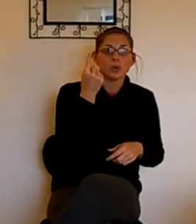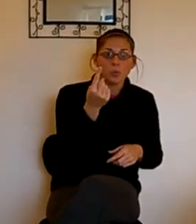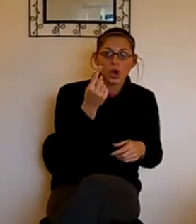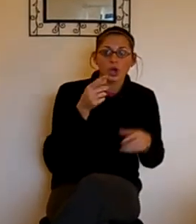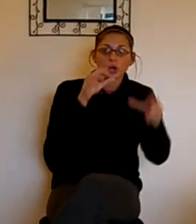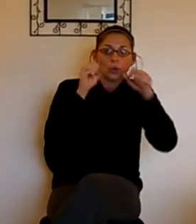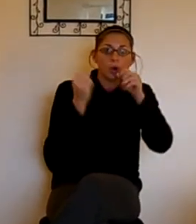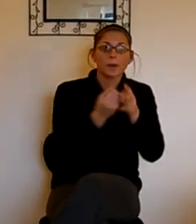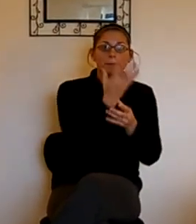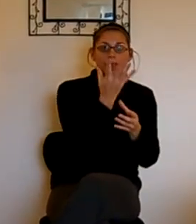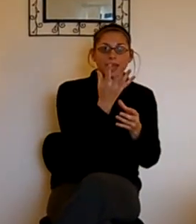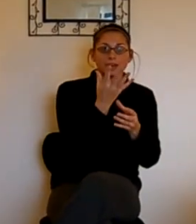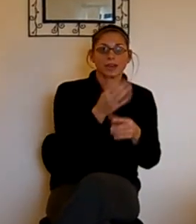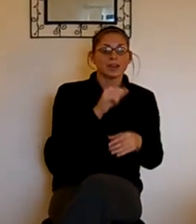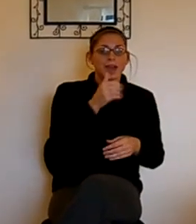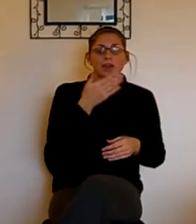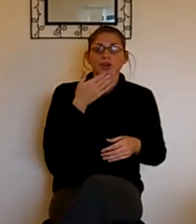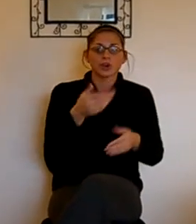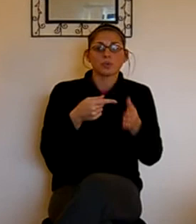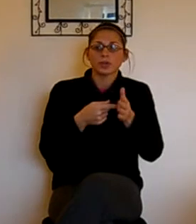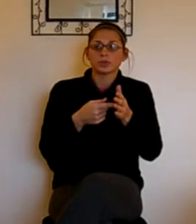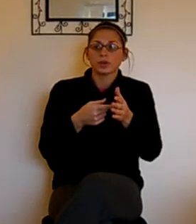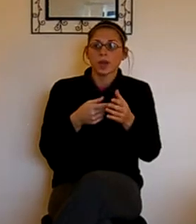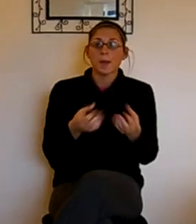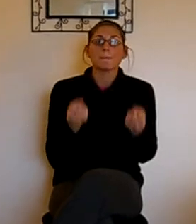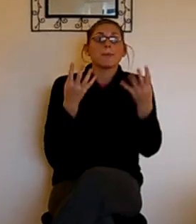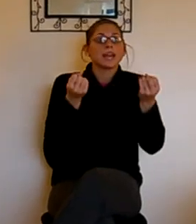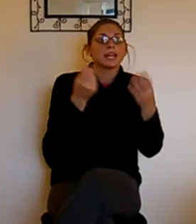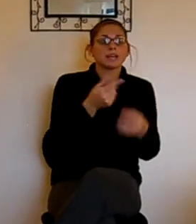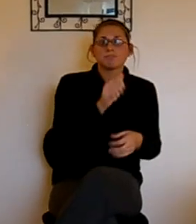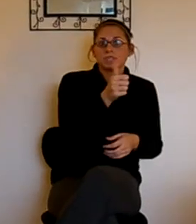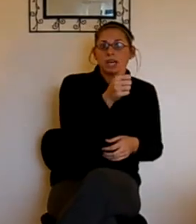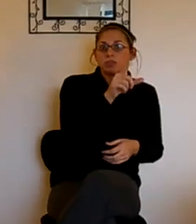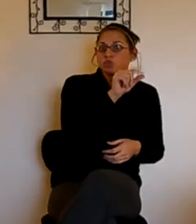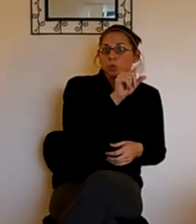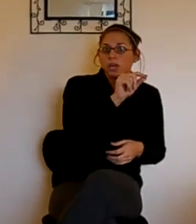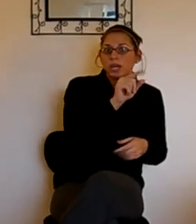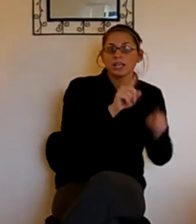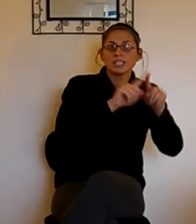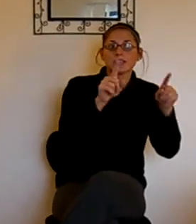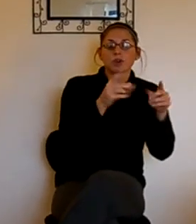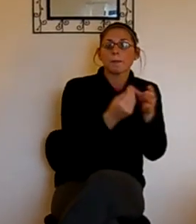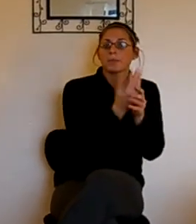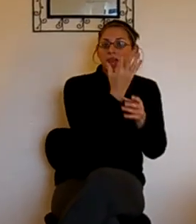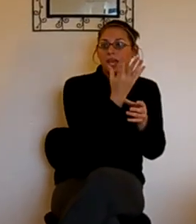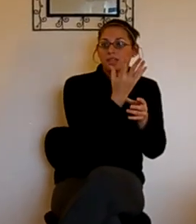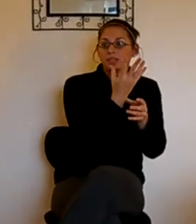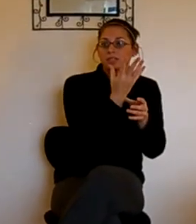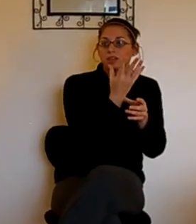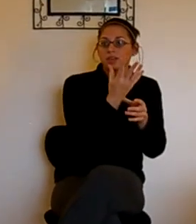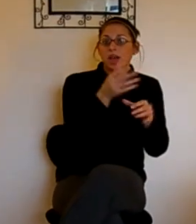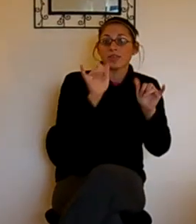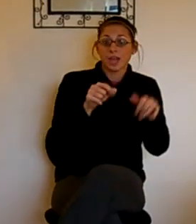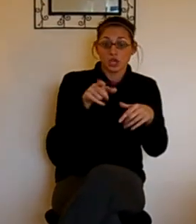you a good representation. You're going to want to have multiple, maybe 10 or 20 different corn plants that you're going to measure over a period of